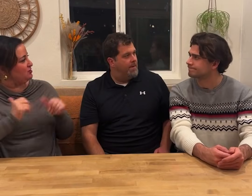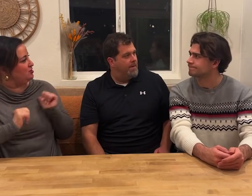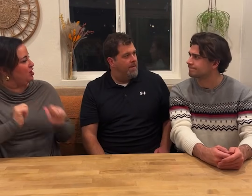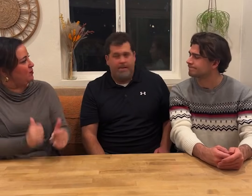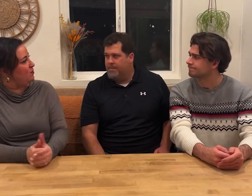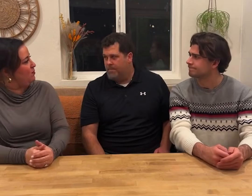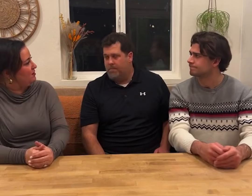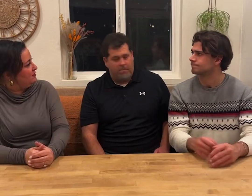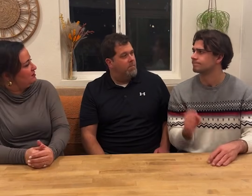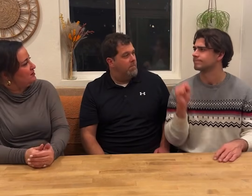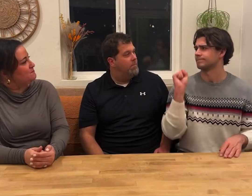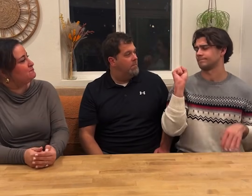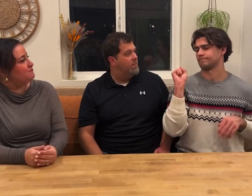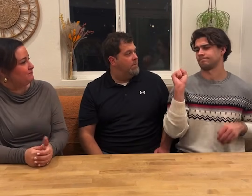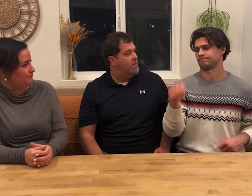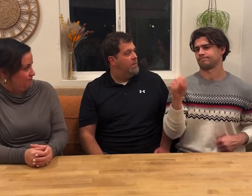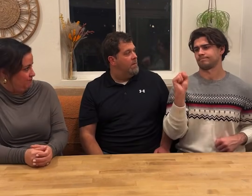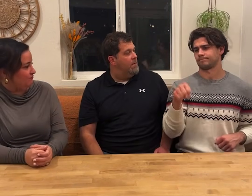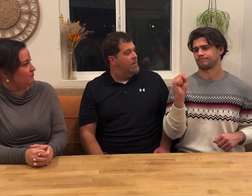you in terms of communication preferences?